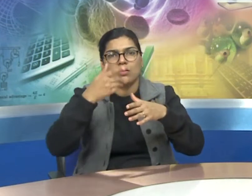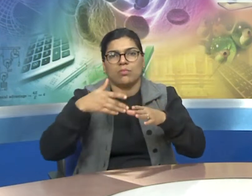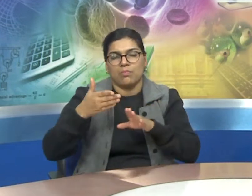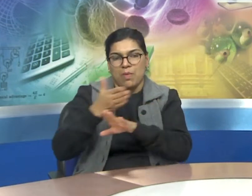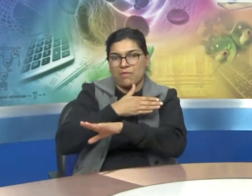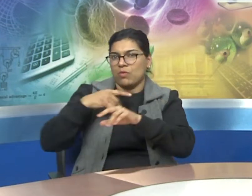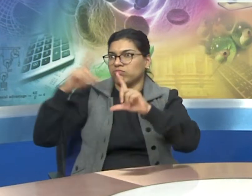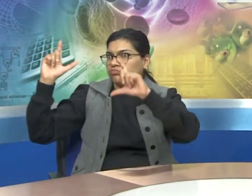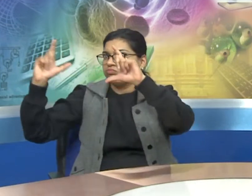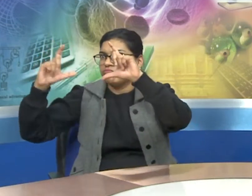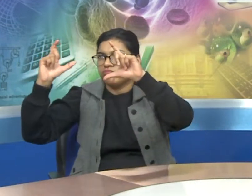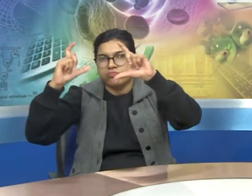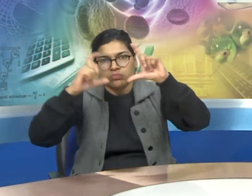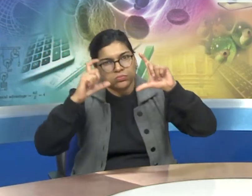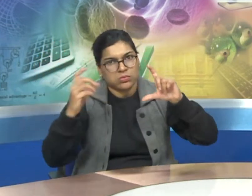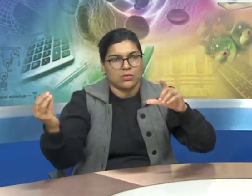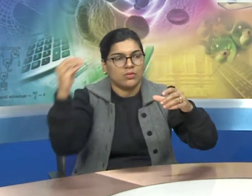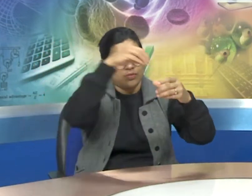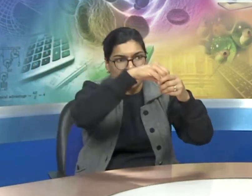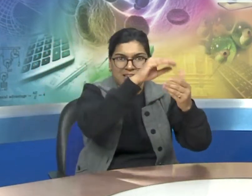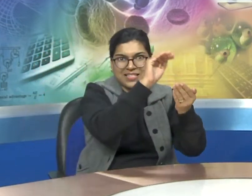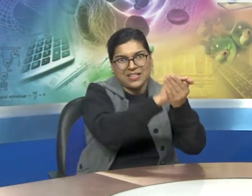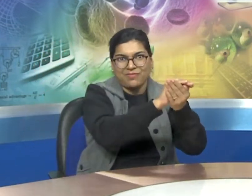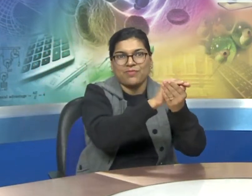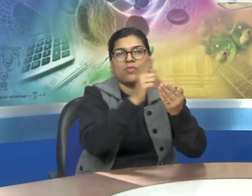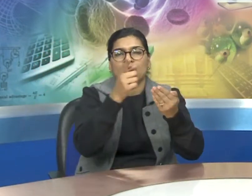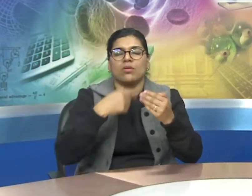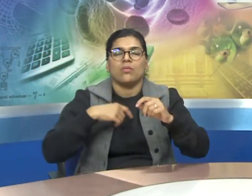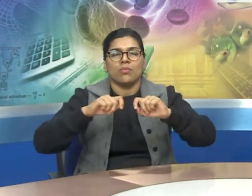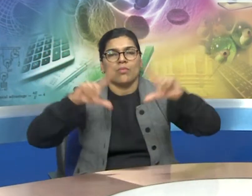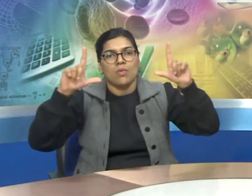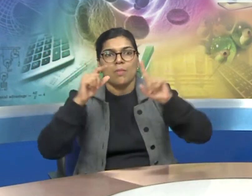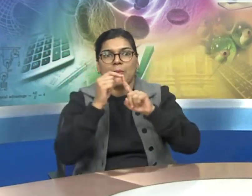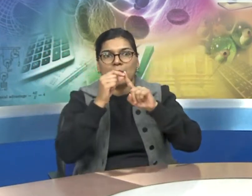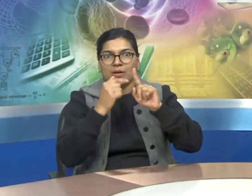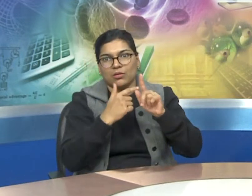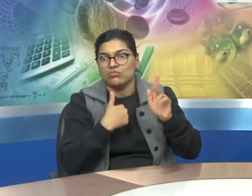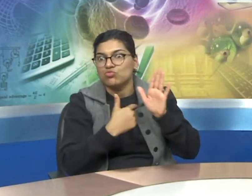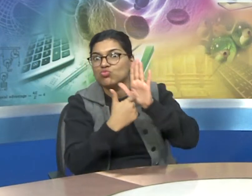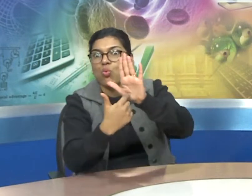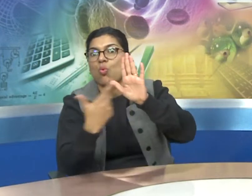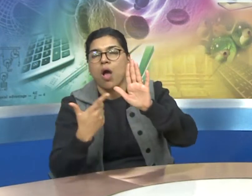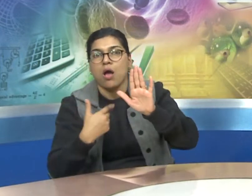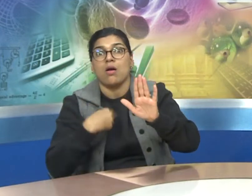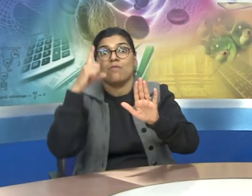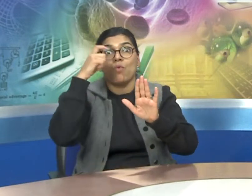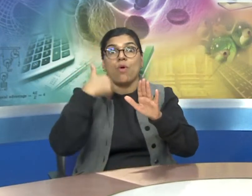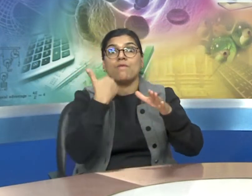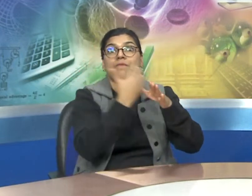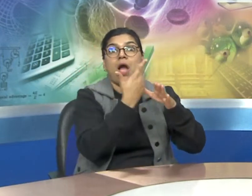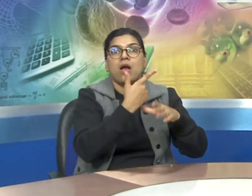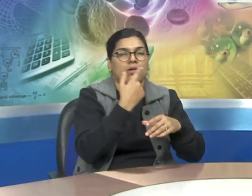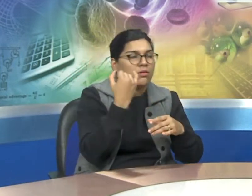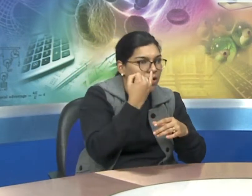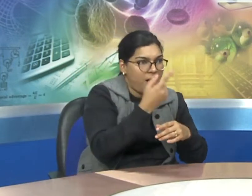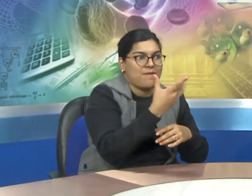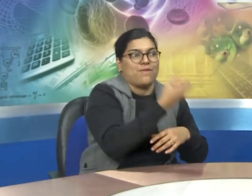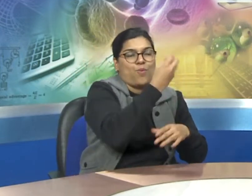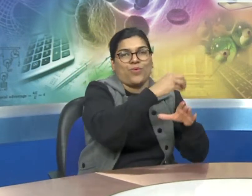and their subtypes. So for them we use this insert smart art graphic. And then fourth one is we can insert picture